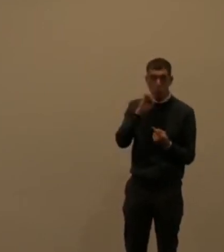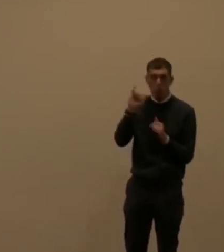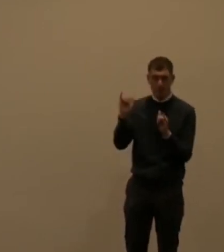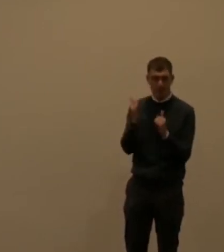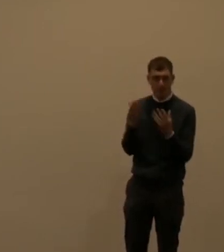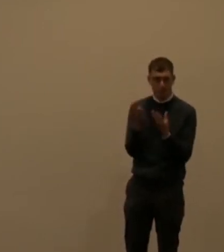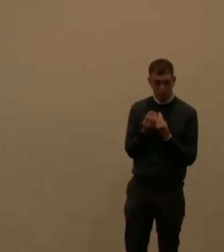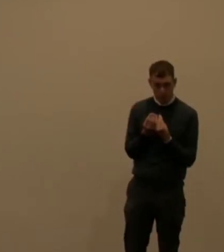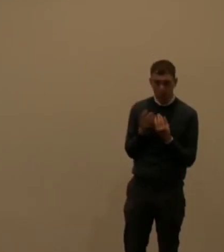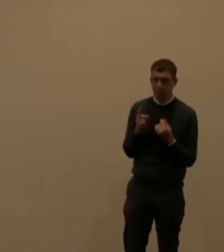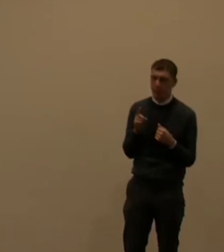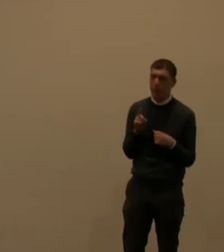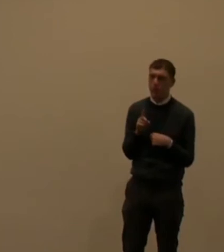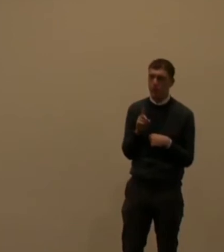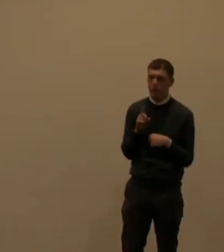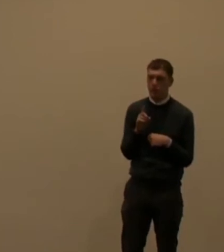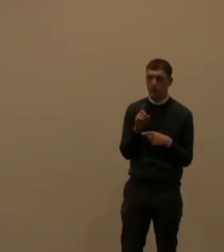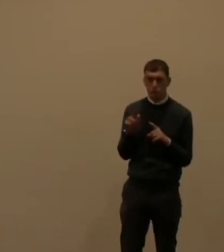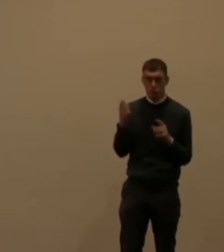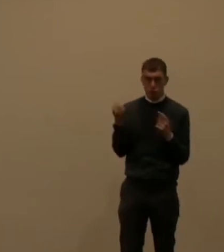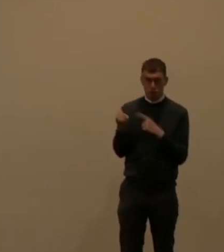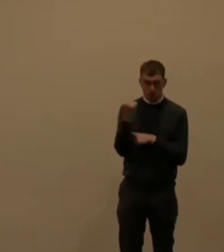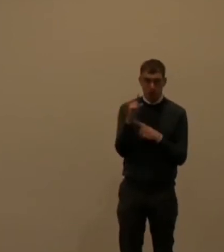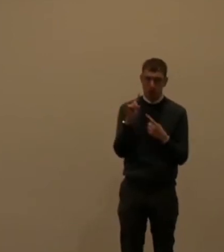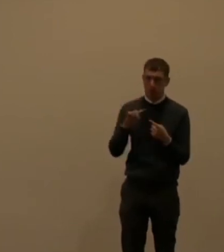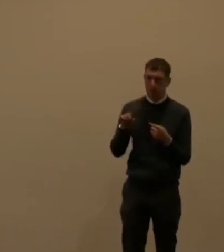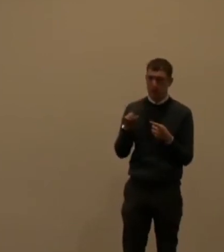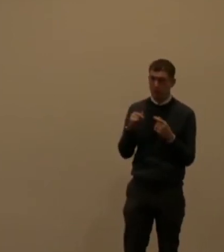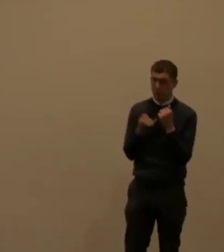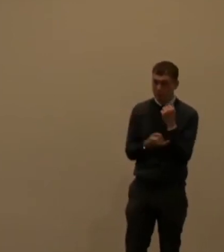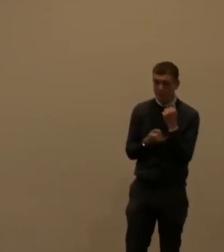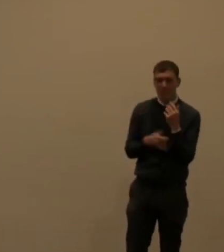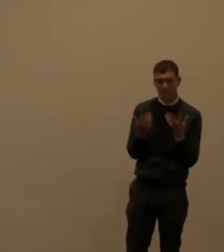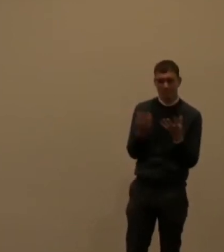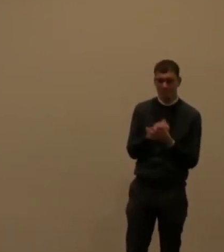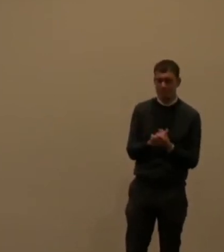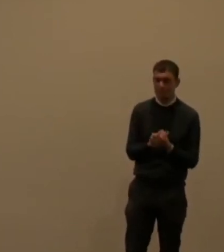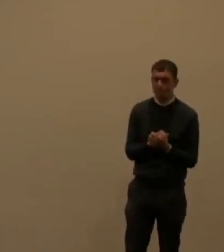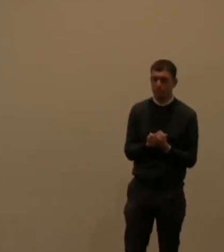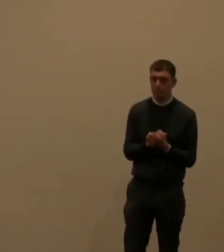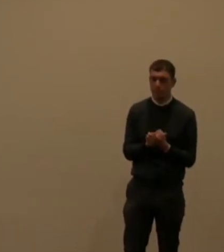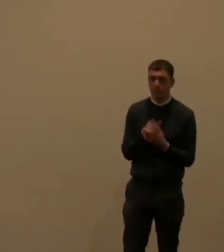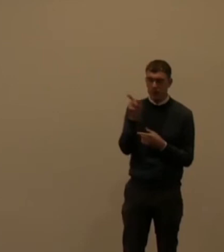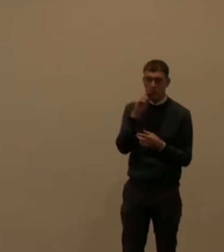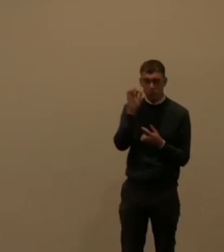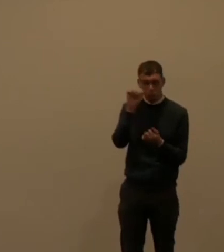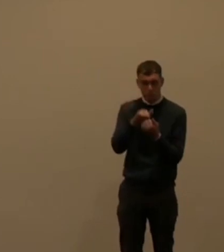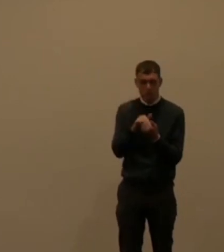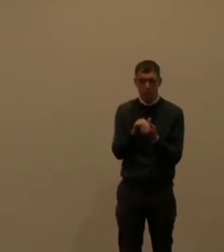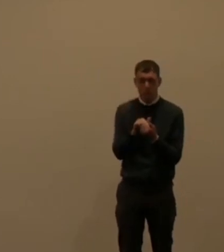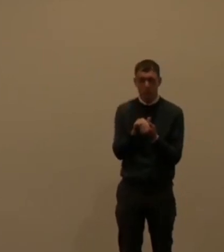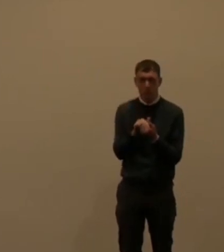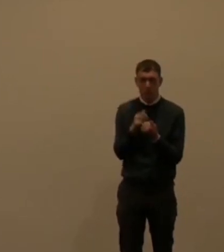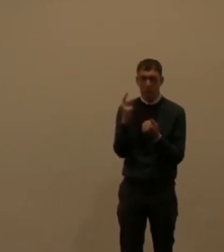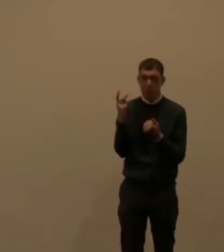you. You know that, okay, yes, these are the wins that we got from here, and these were the losses. But in the end, they're also going to remember the fact that